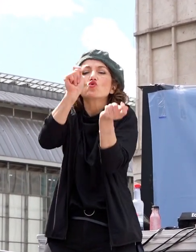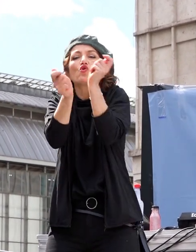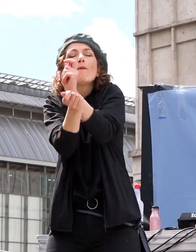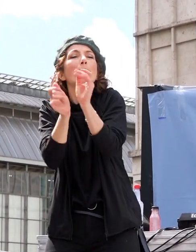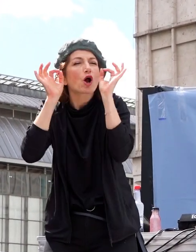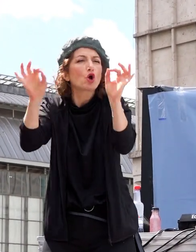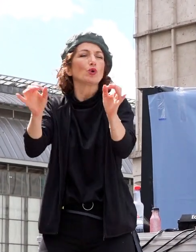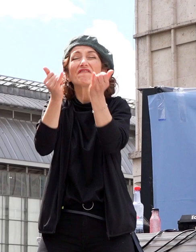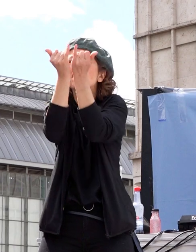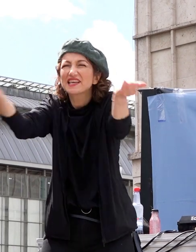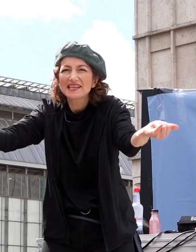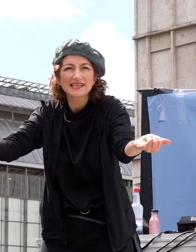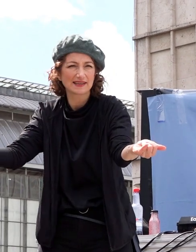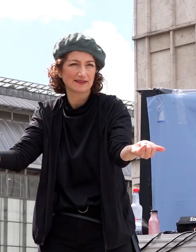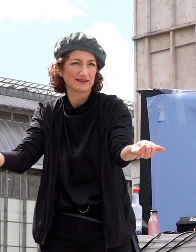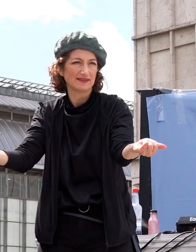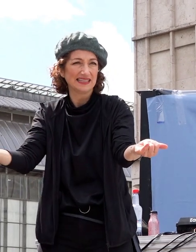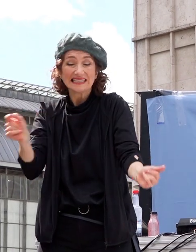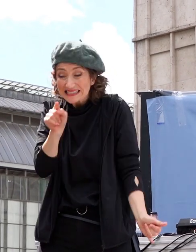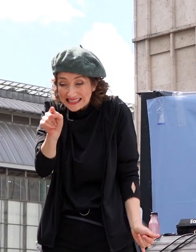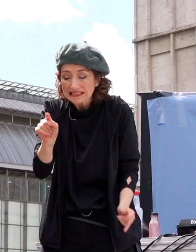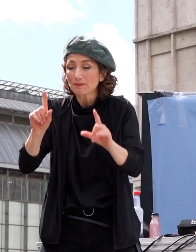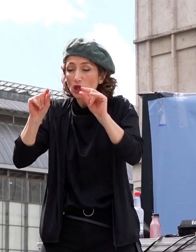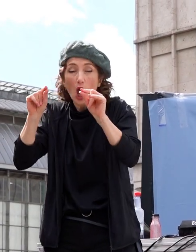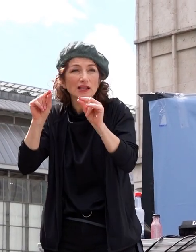How do we grieve?